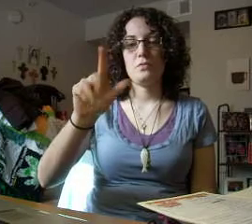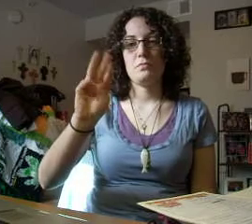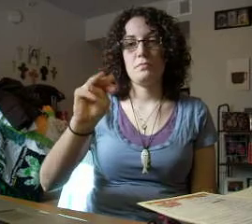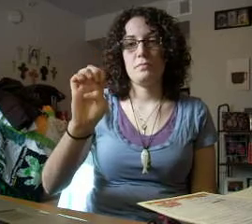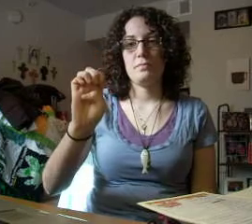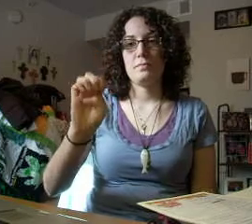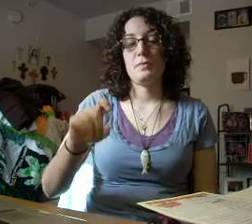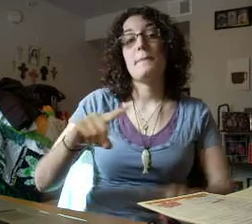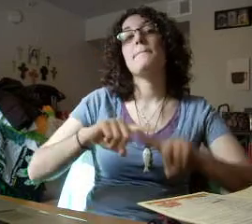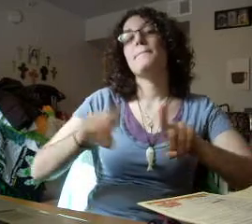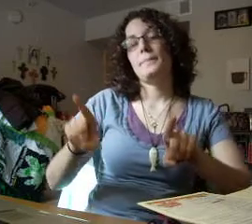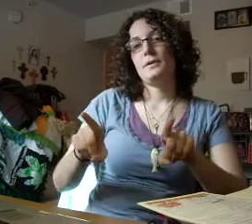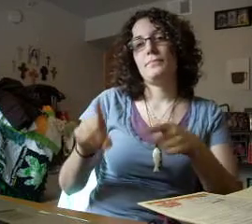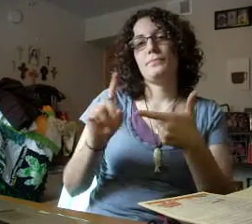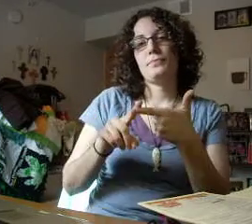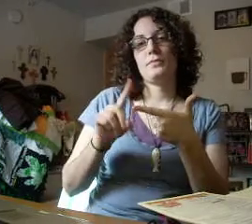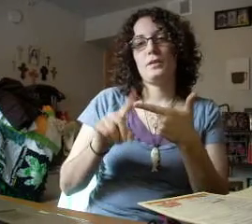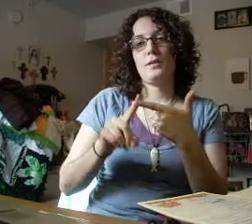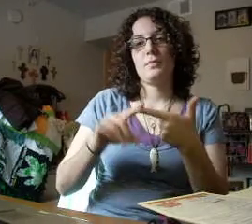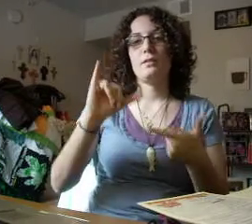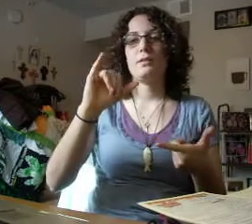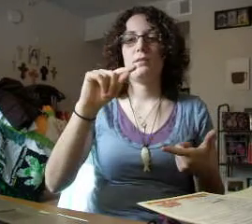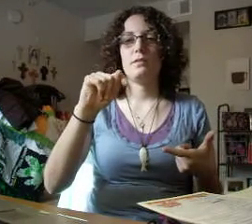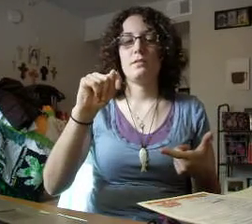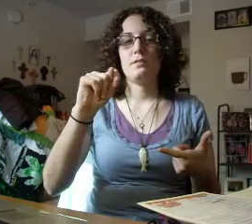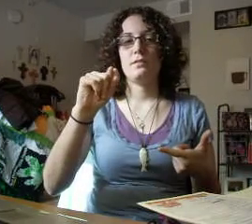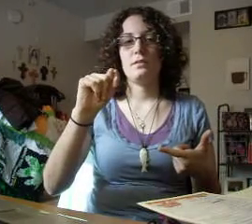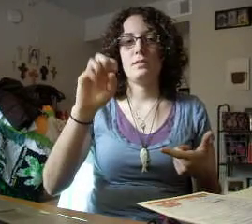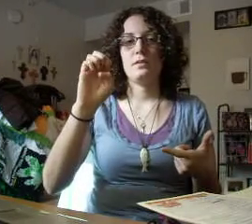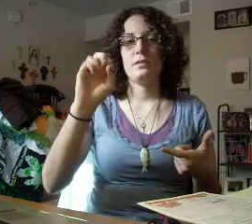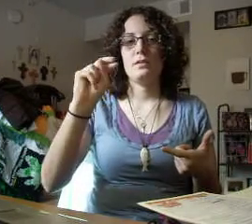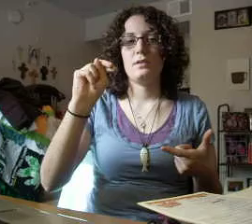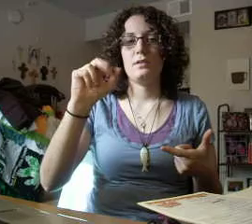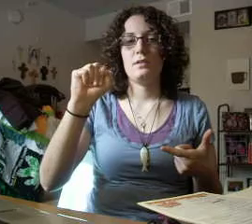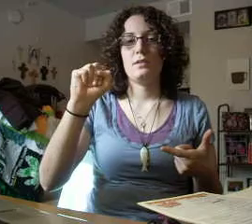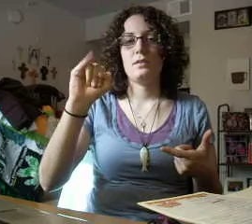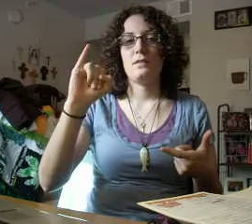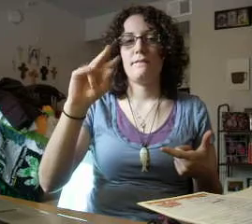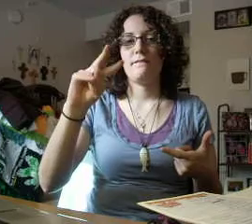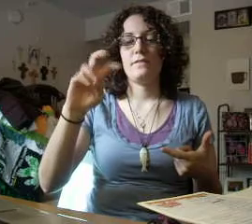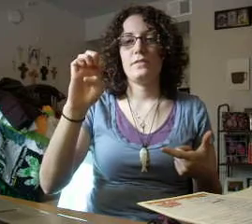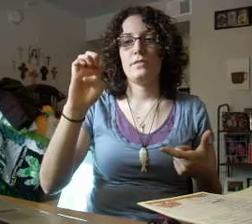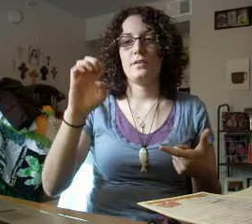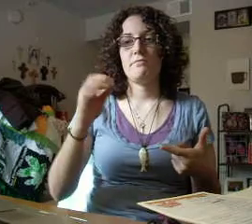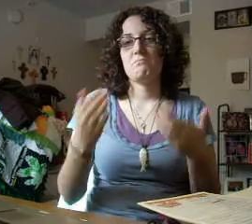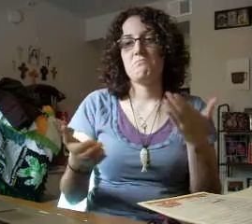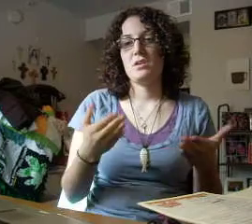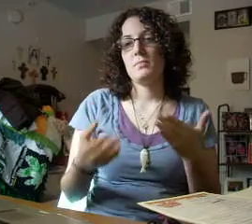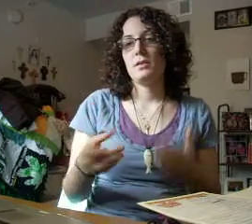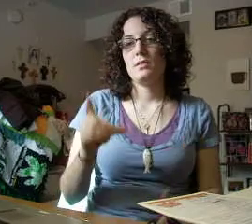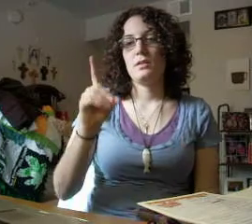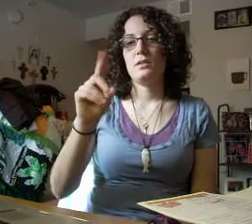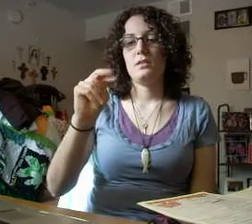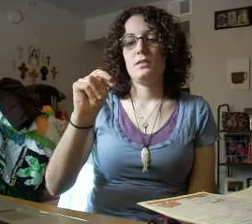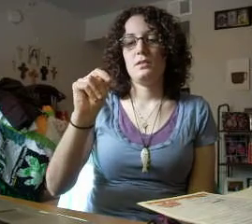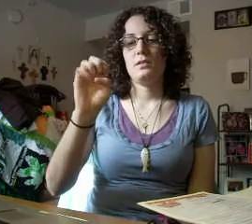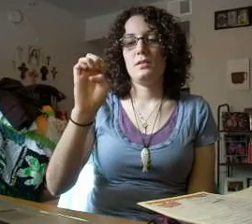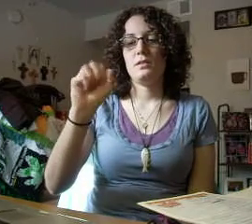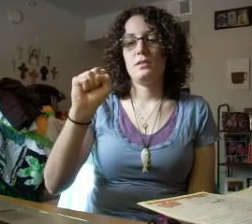But they can also be intensive properties, such as the density. Density is the same regardless of whether you have a small